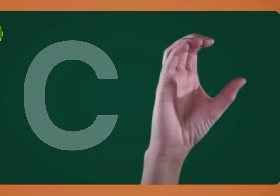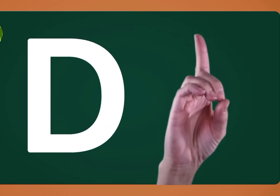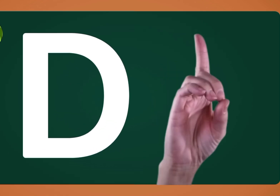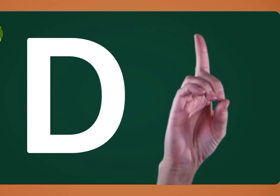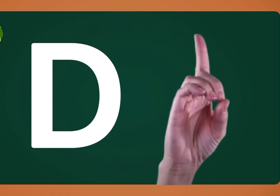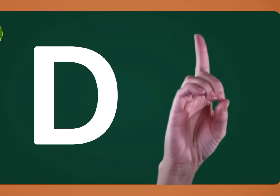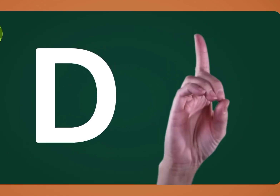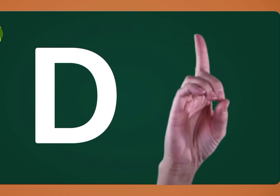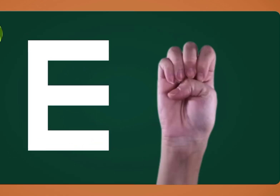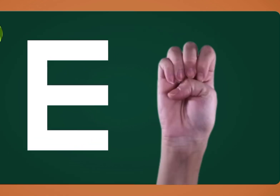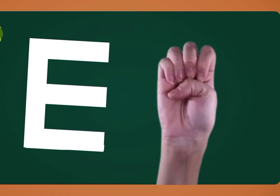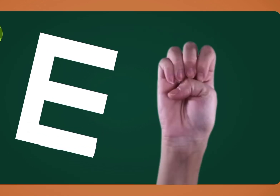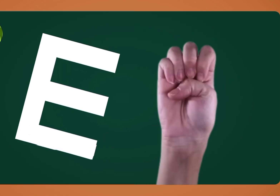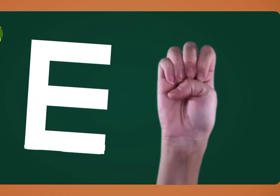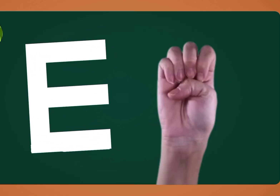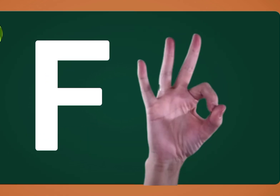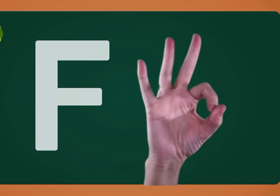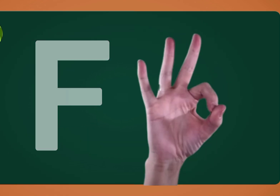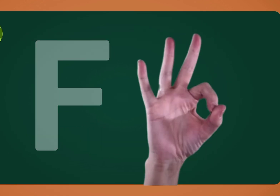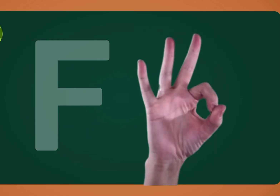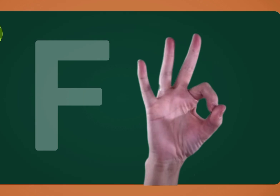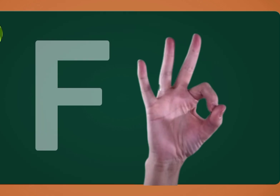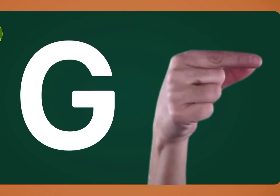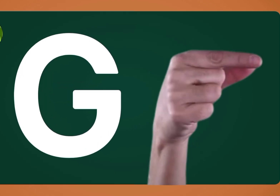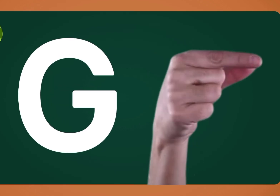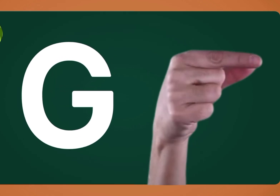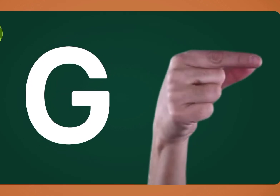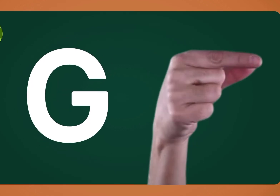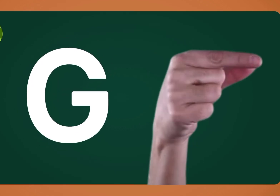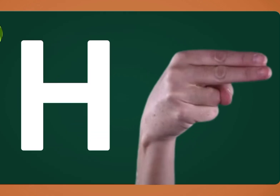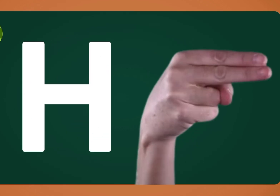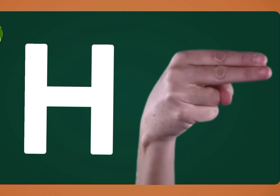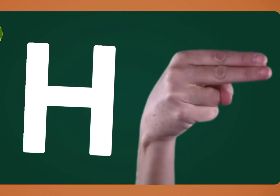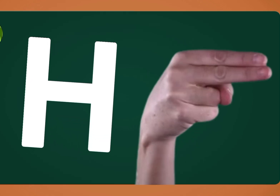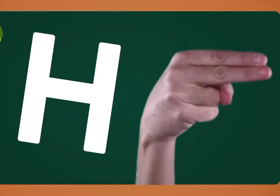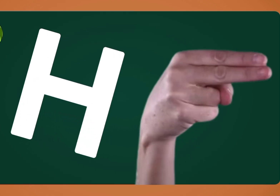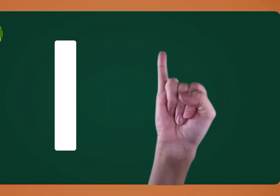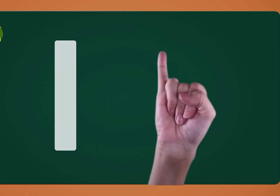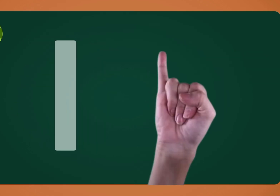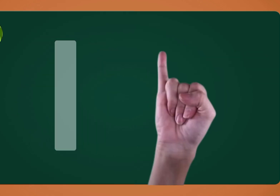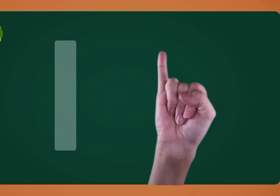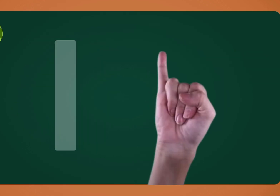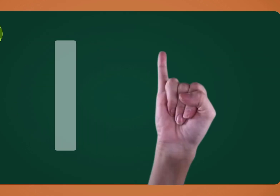D, E, F, G, H, I,